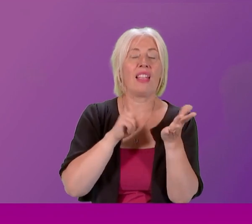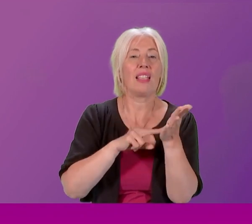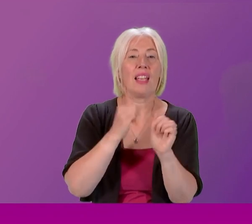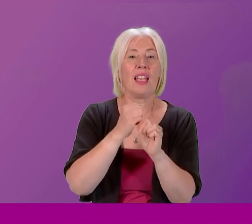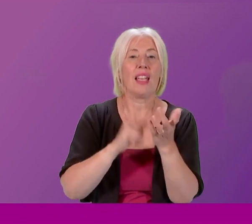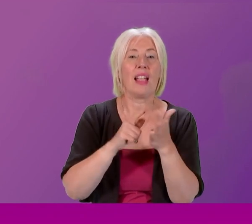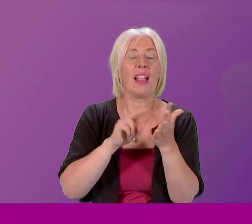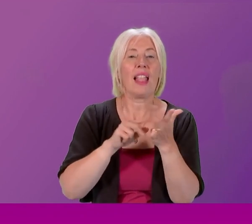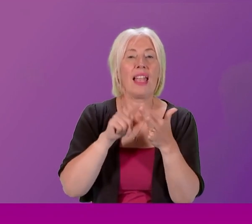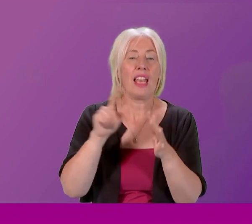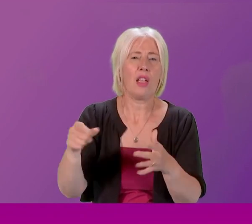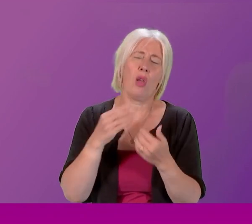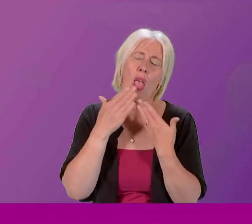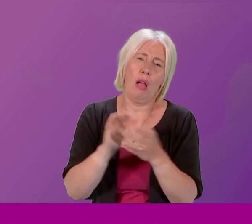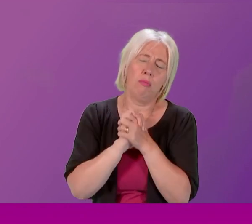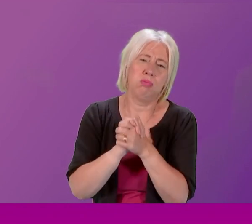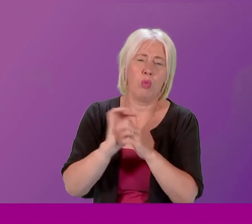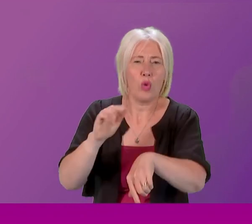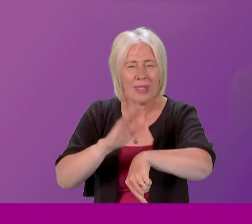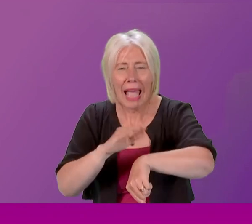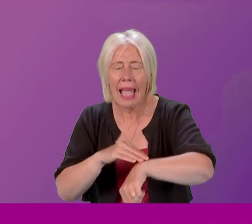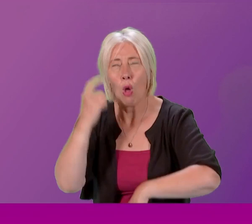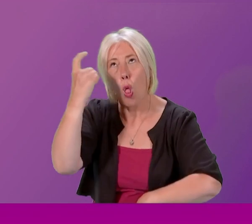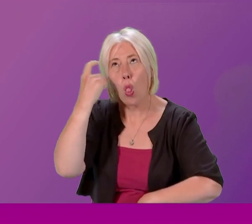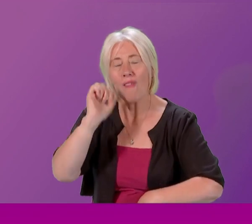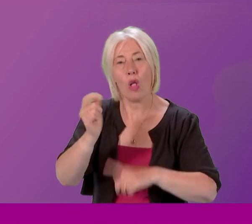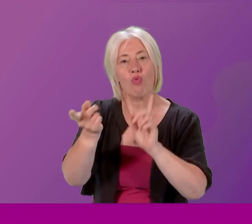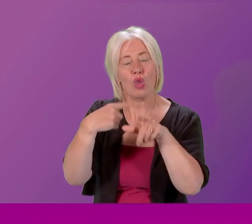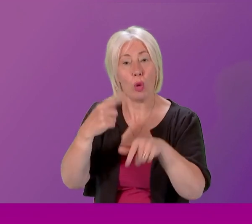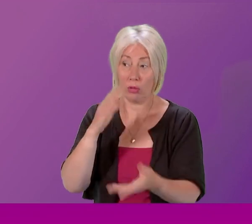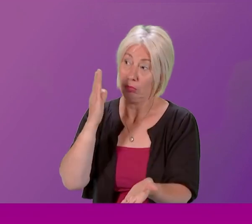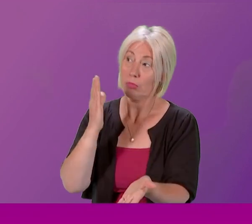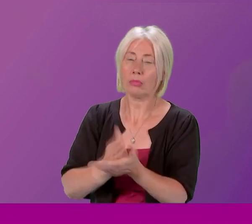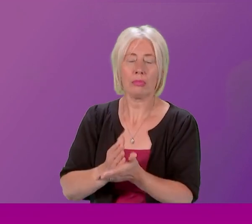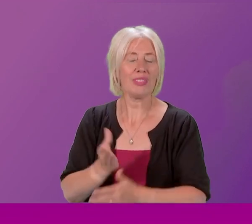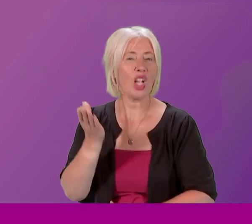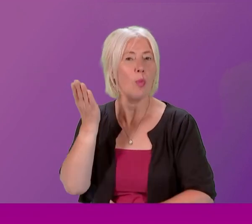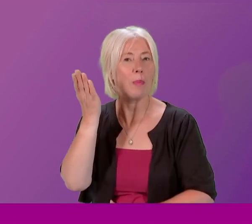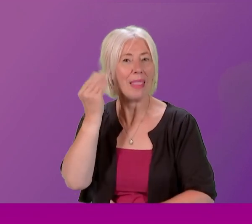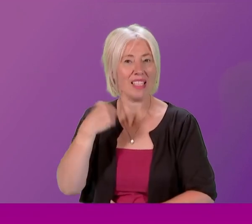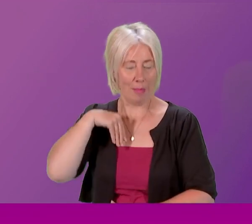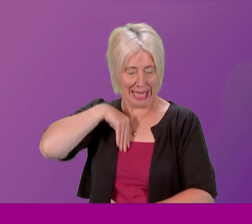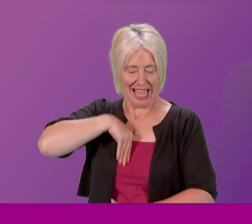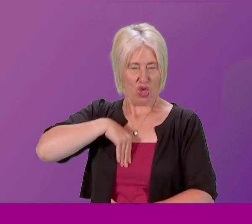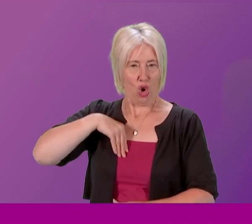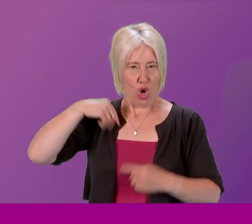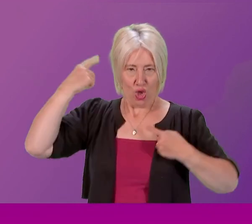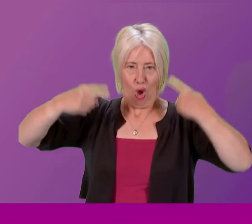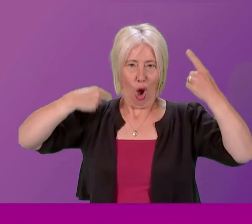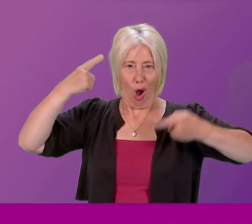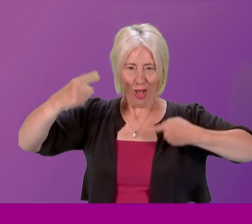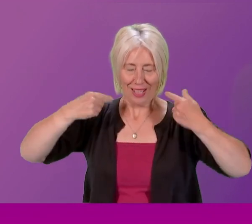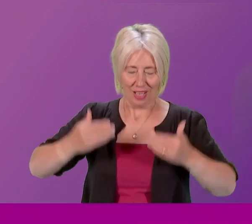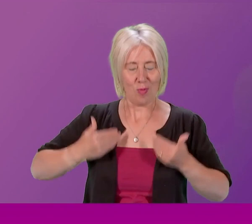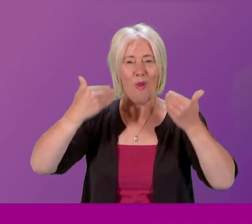time, so thoughtful in her responses. I will certainly be listening to my inner babble more often as we go